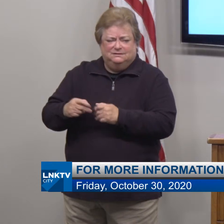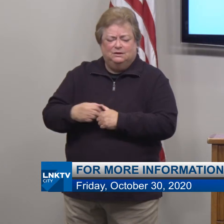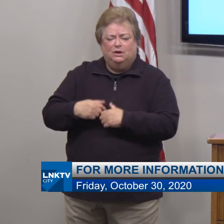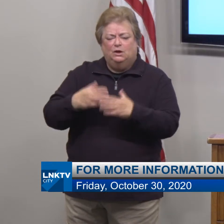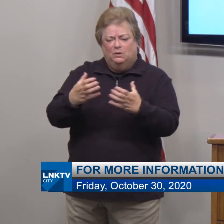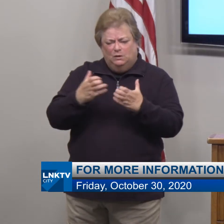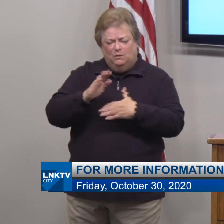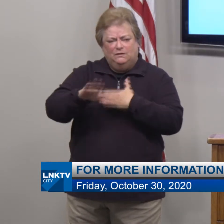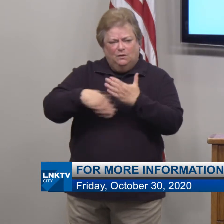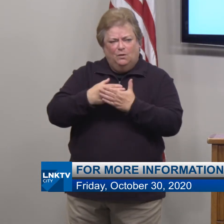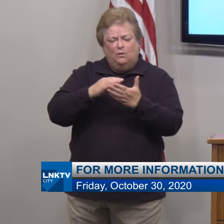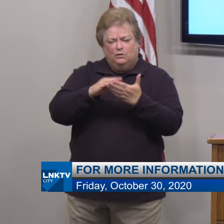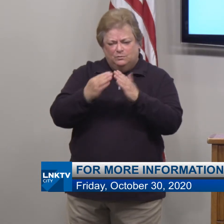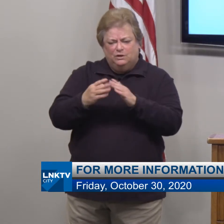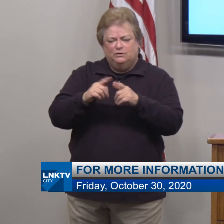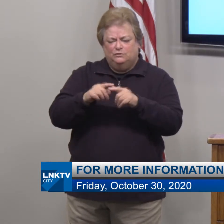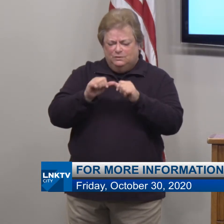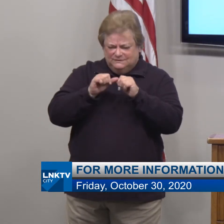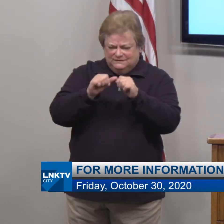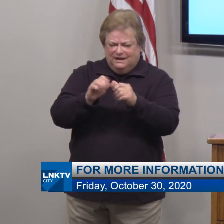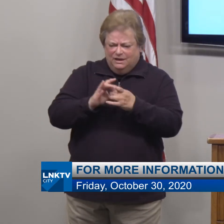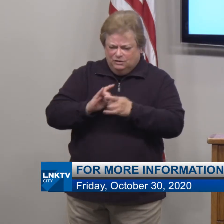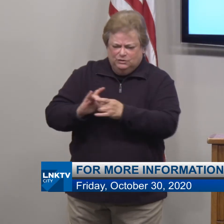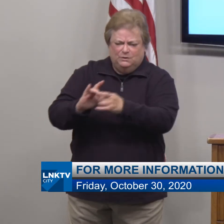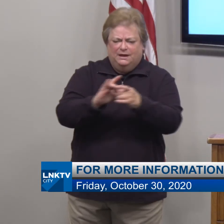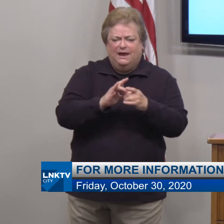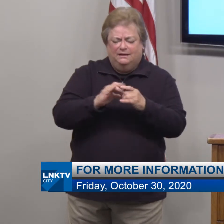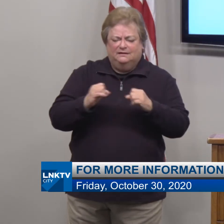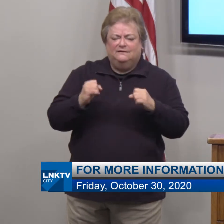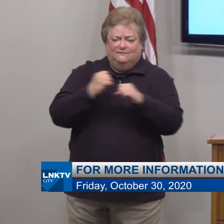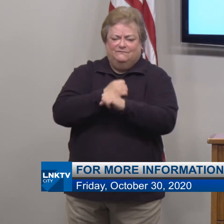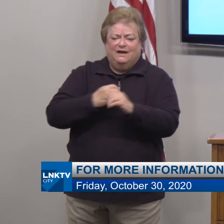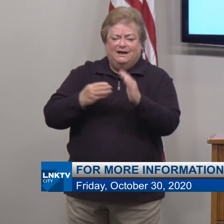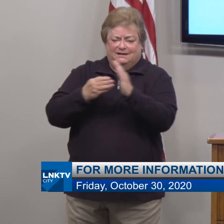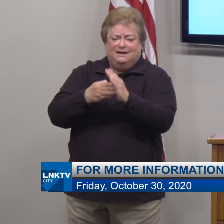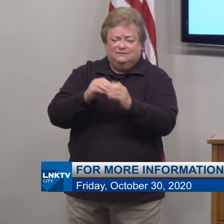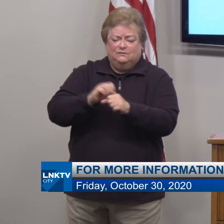whole community to remain united in this fight against the